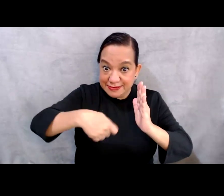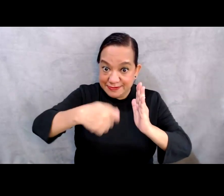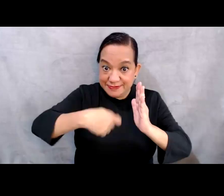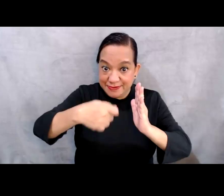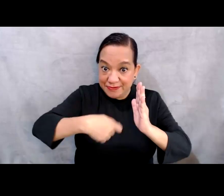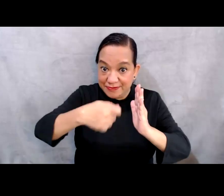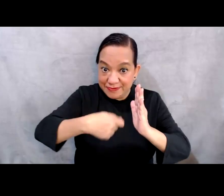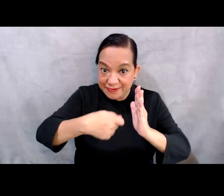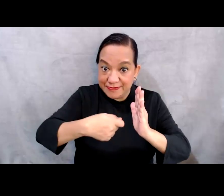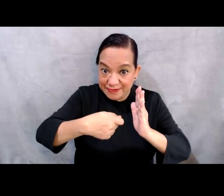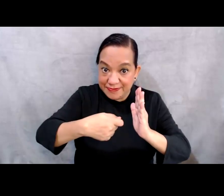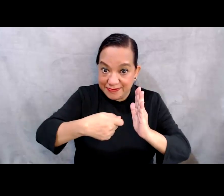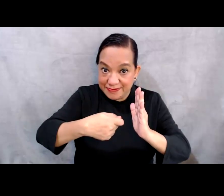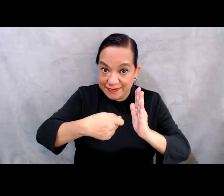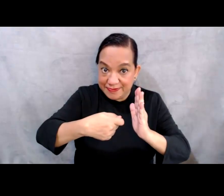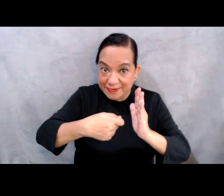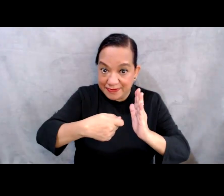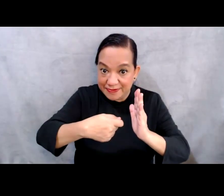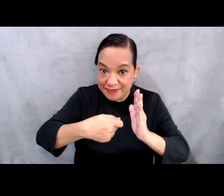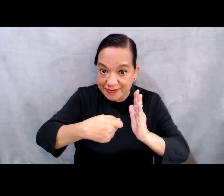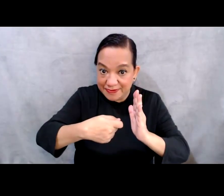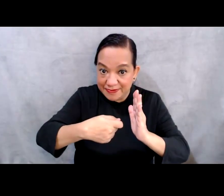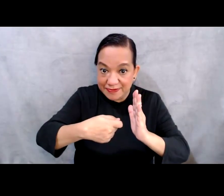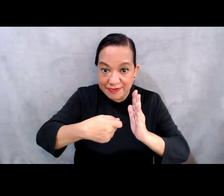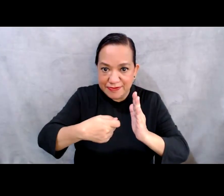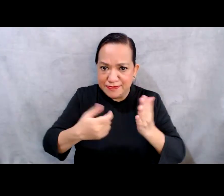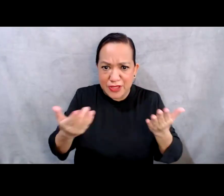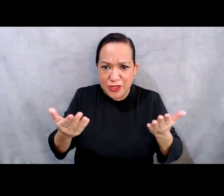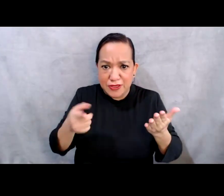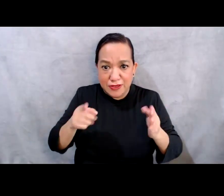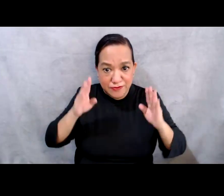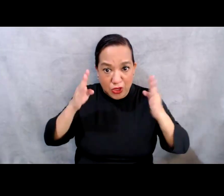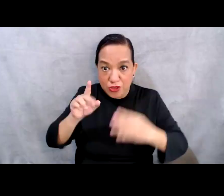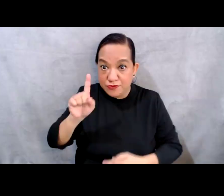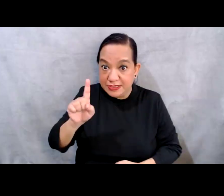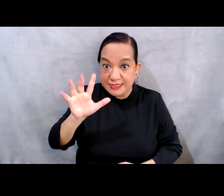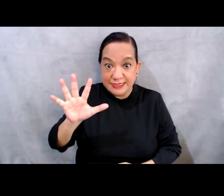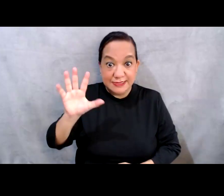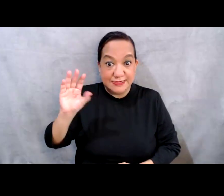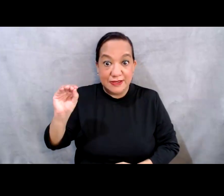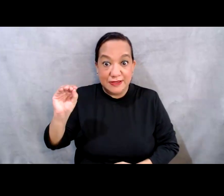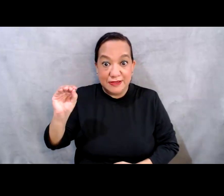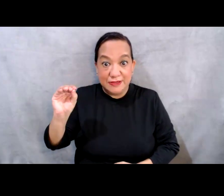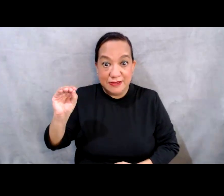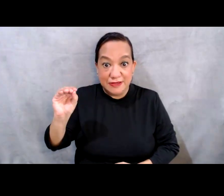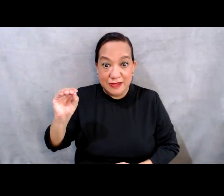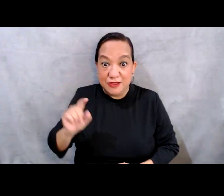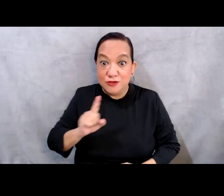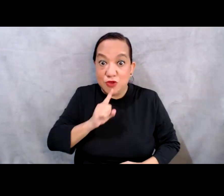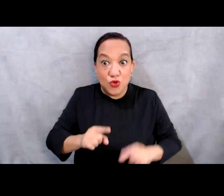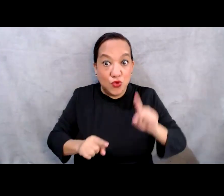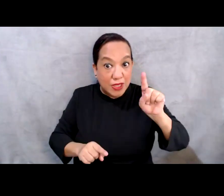those around 150 complaints, regardless of the fact that the MOU